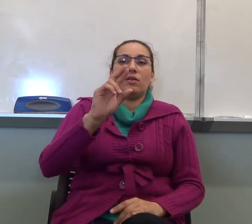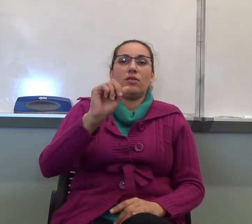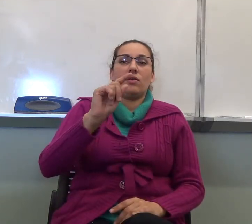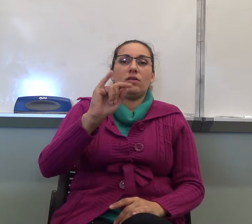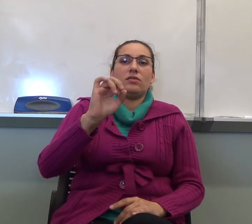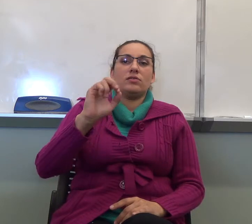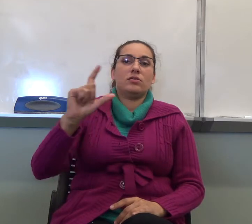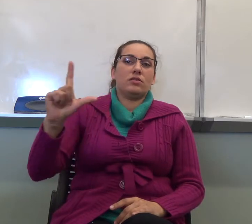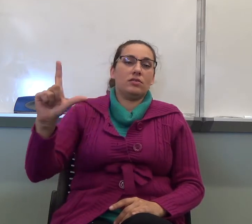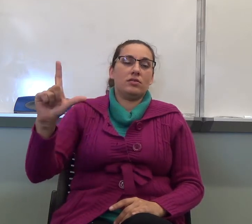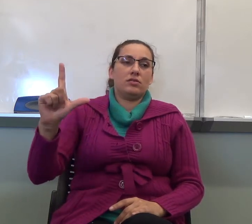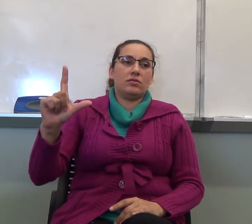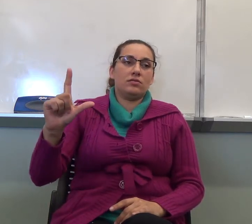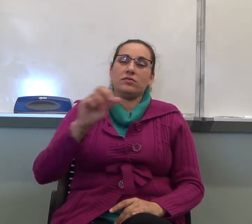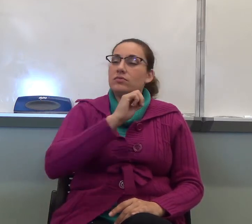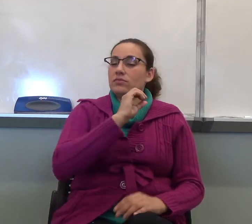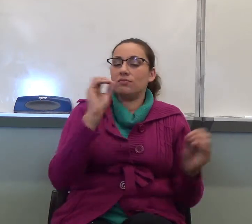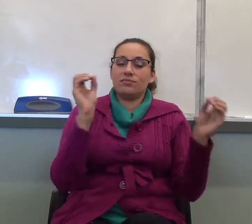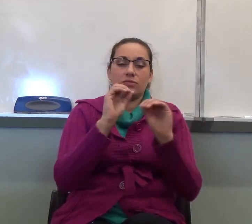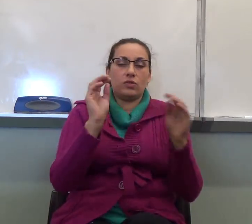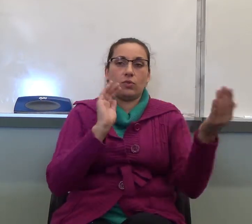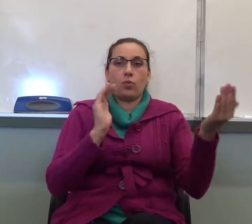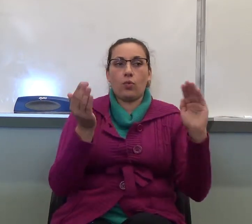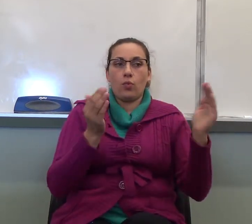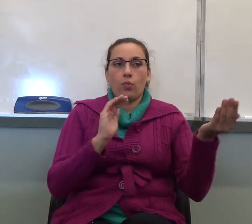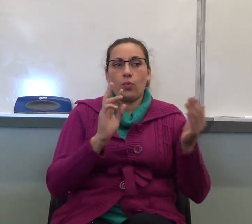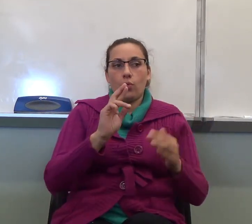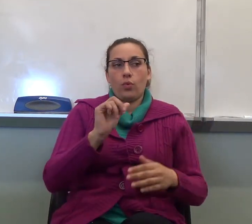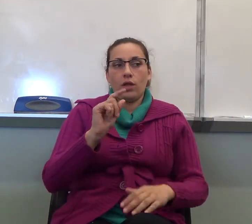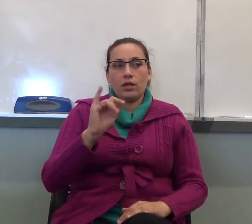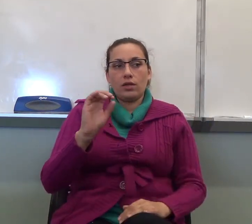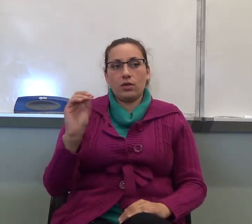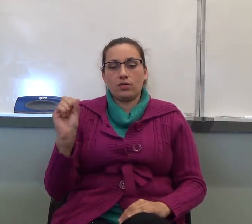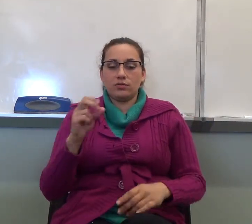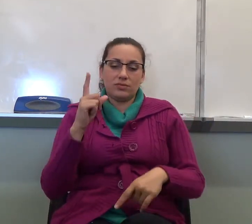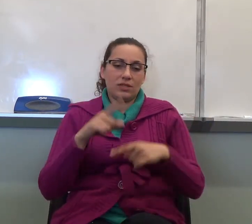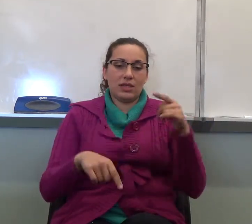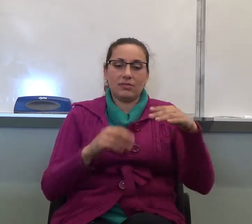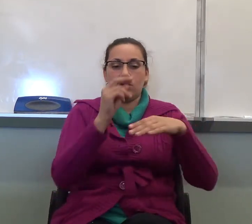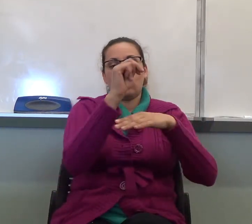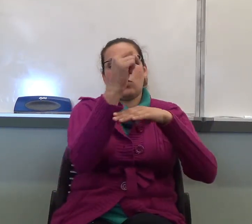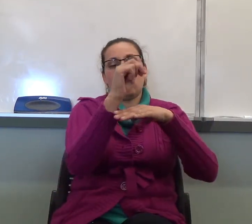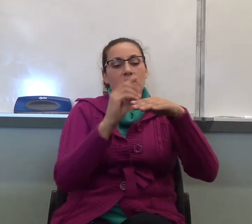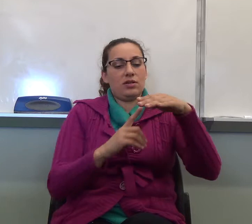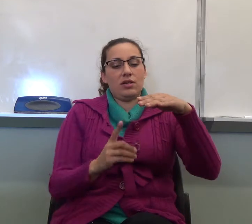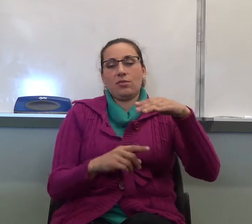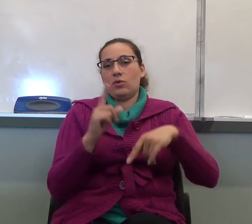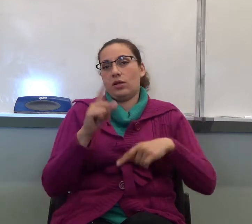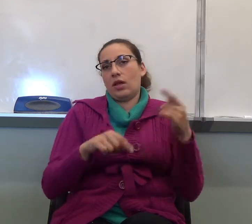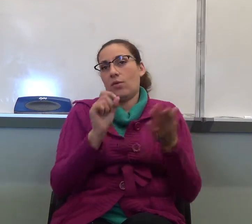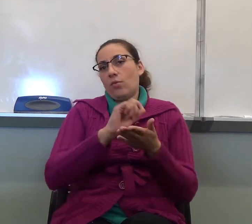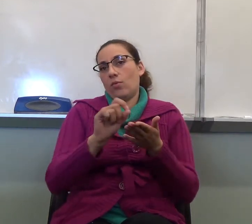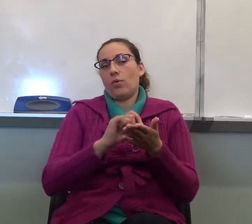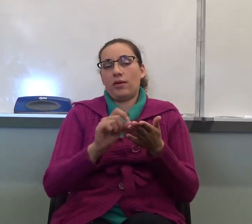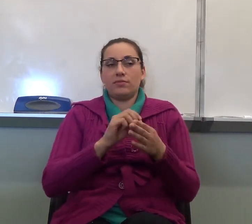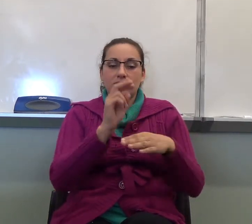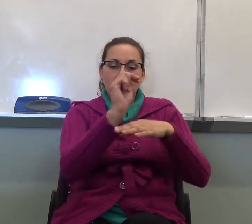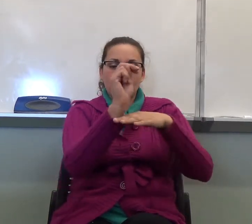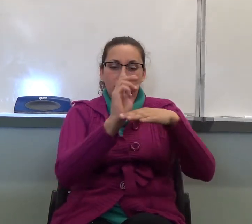In other words, they're not ratios. They can't be written as ratios of numerators over denominators. And we've played a lot with one recently,